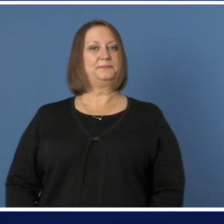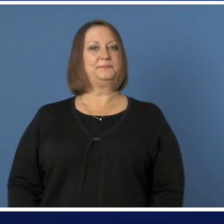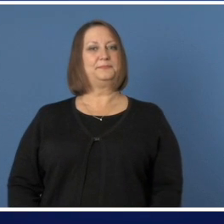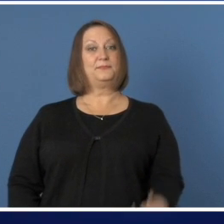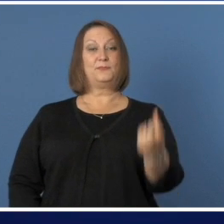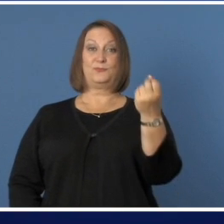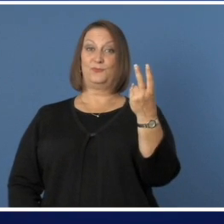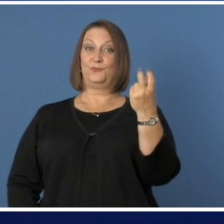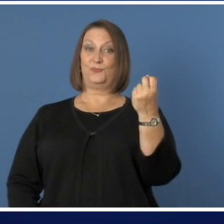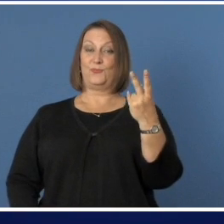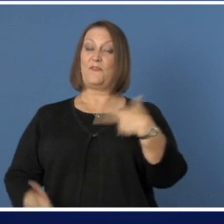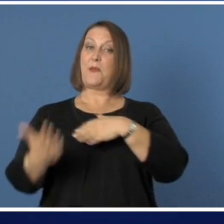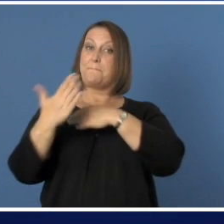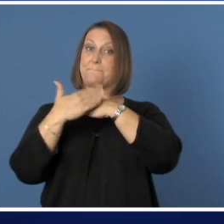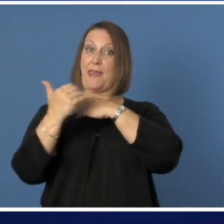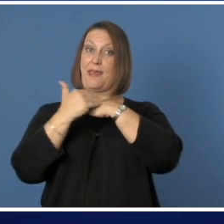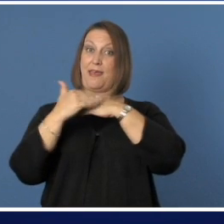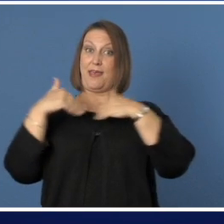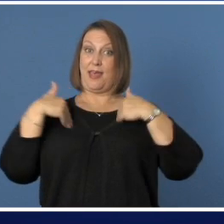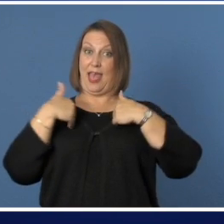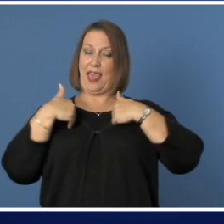Keep your pets healthy